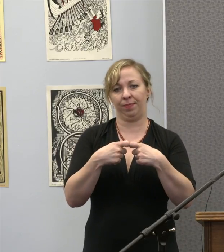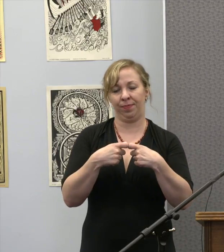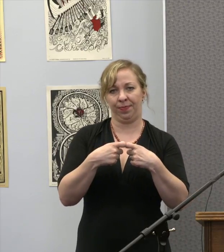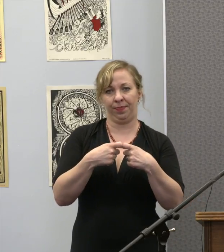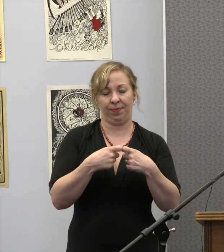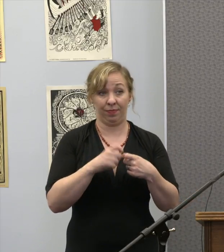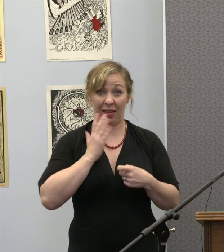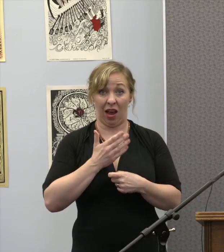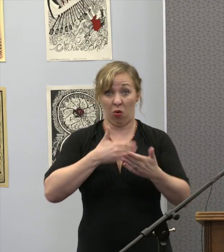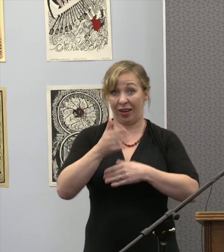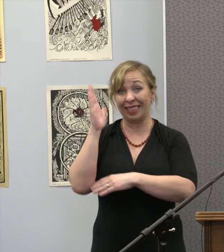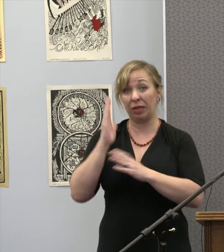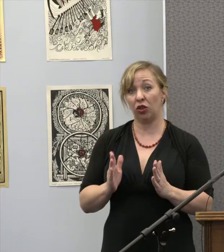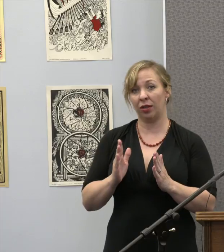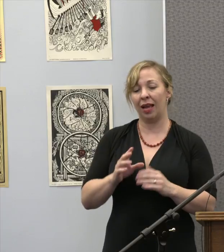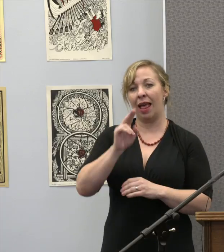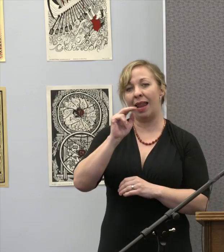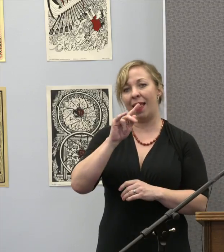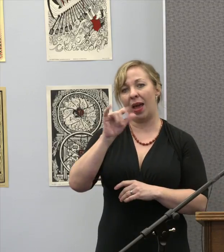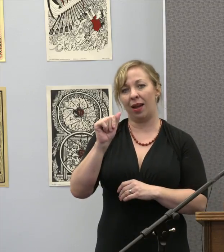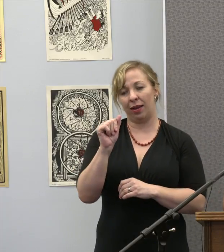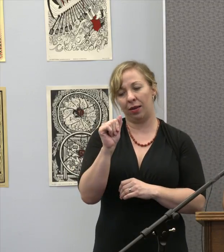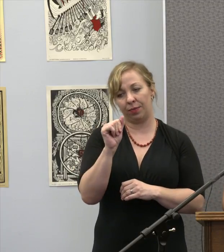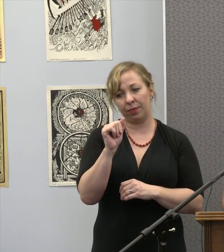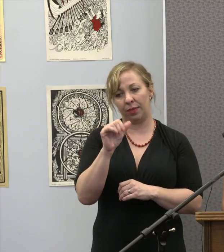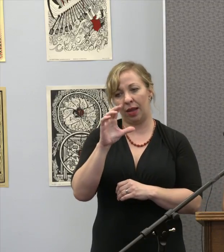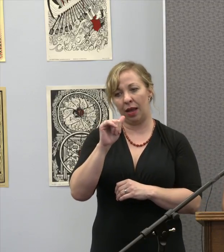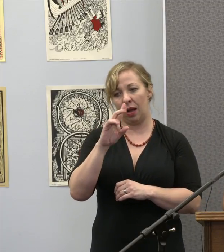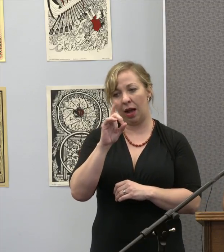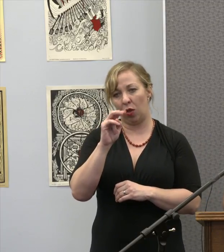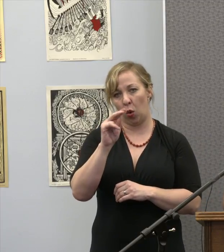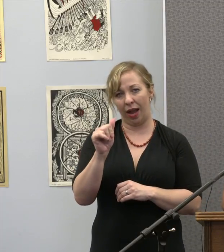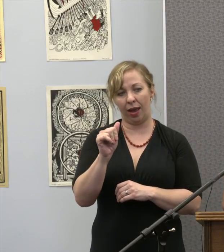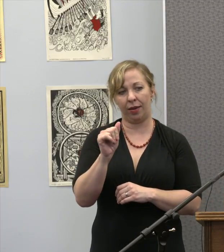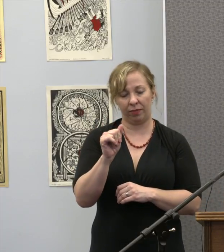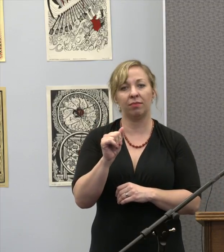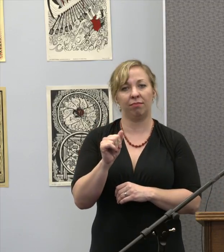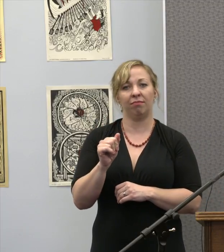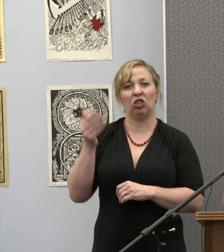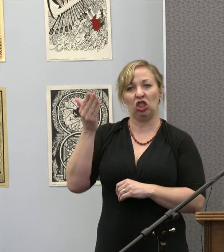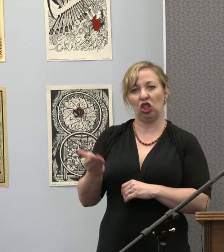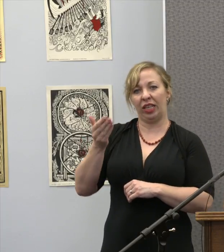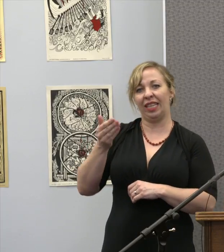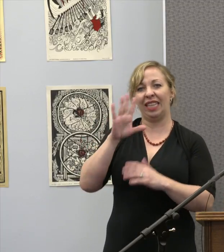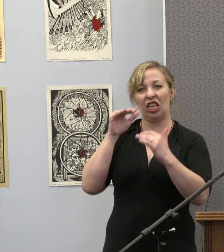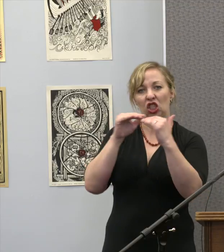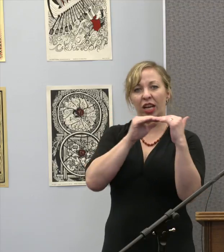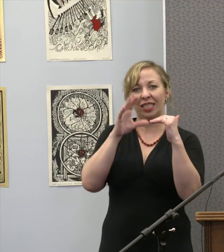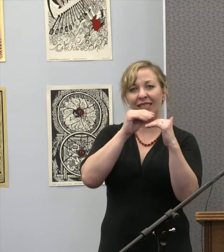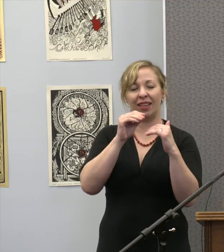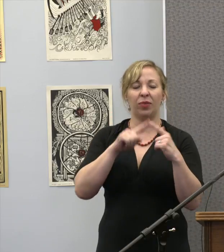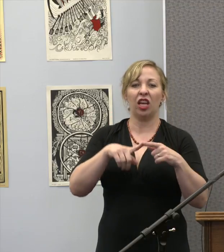Our next speaker, Natalia Cardona, is the Justice and Equity